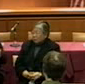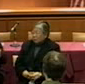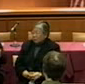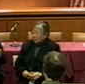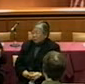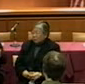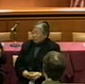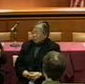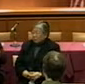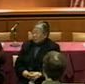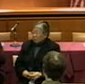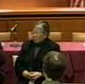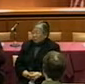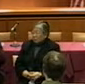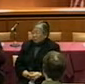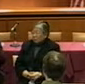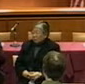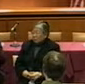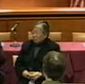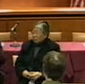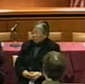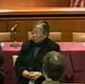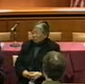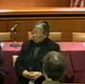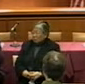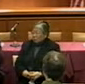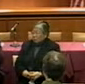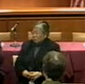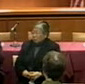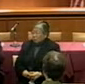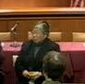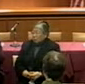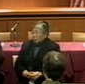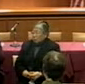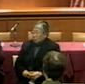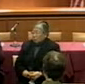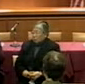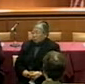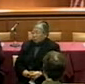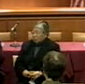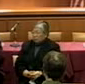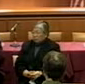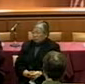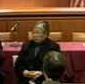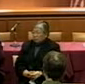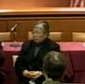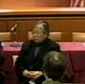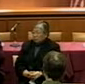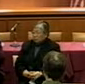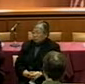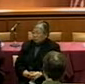and for that nice summary. I do have a question, though, for the group, and more specifically for Karen.